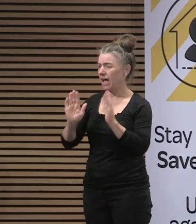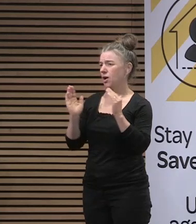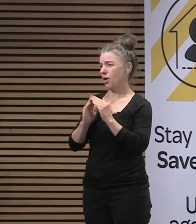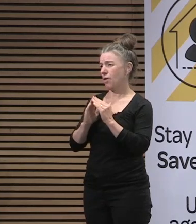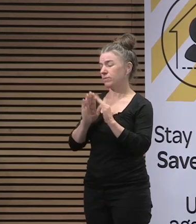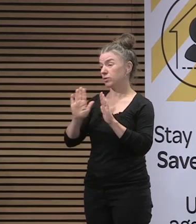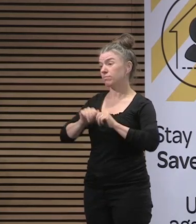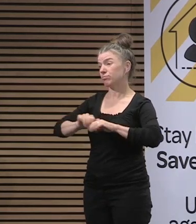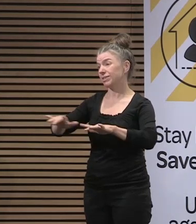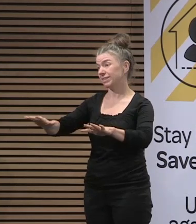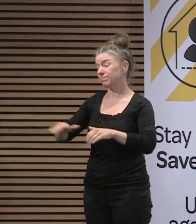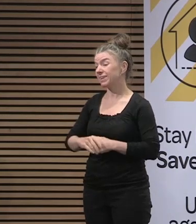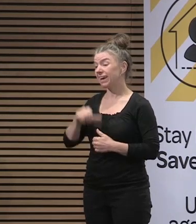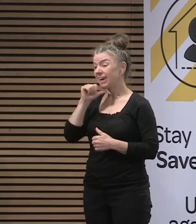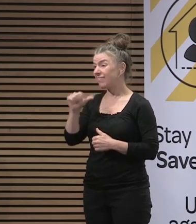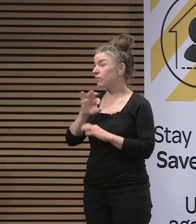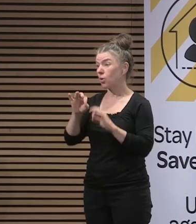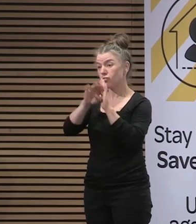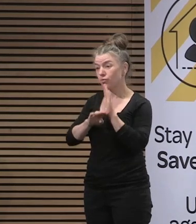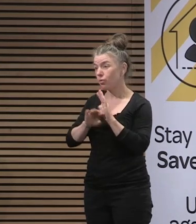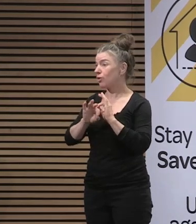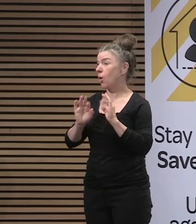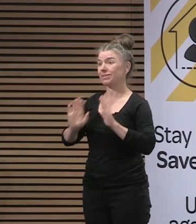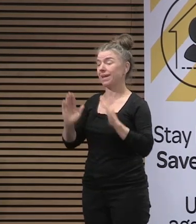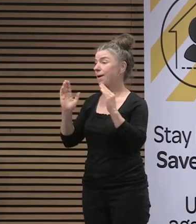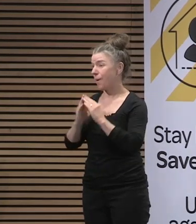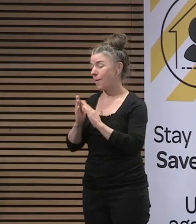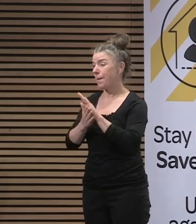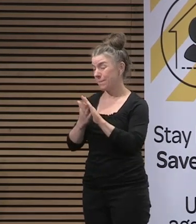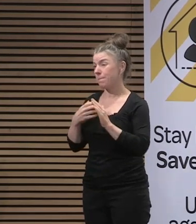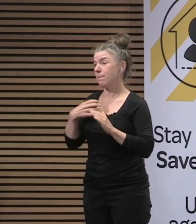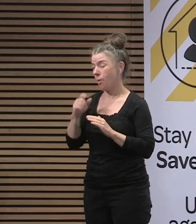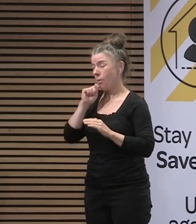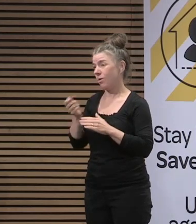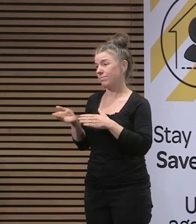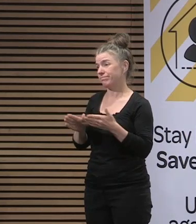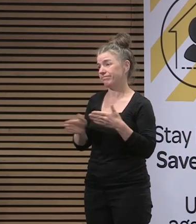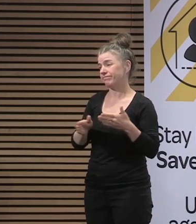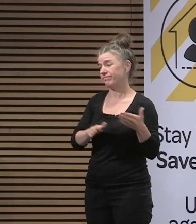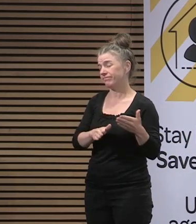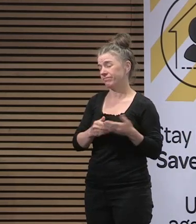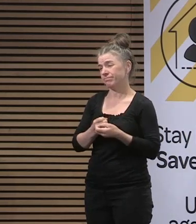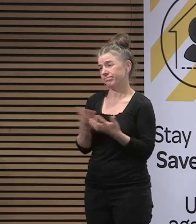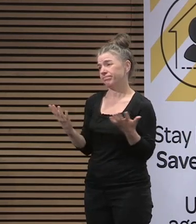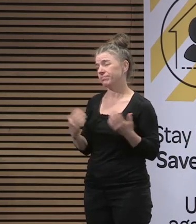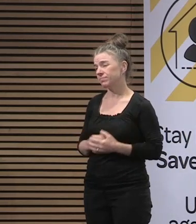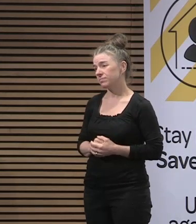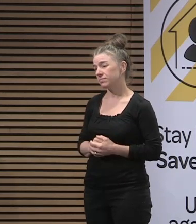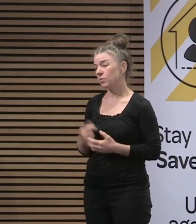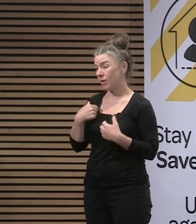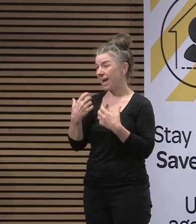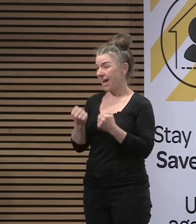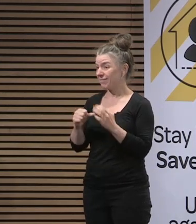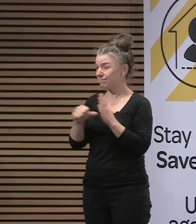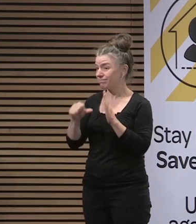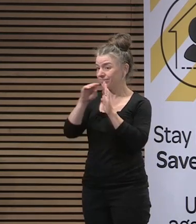virus. Left unchecked, it runs the risk of taking the lives of many more people. Even with the measures we now have